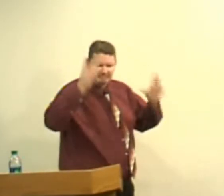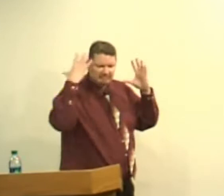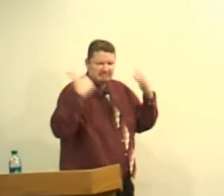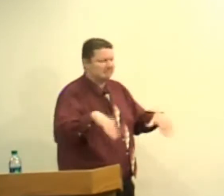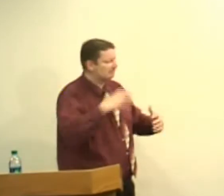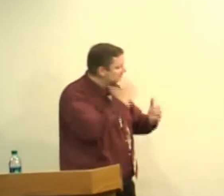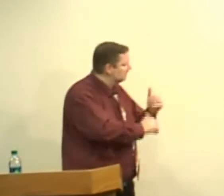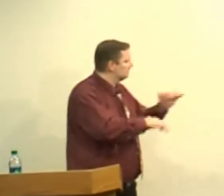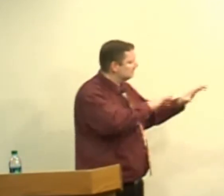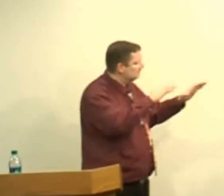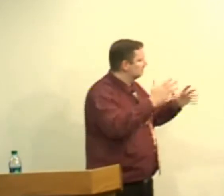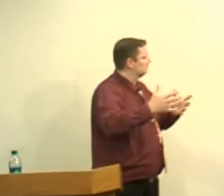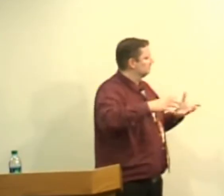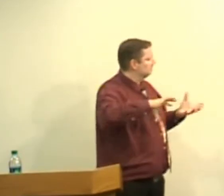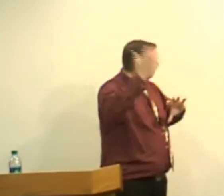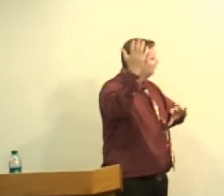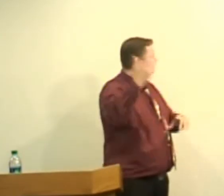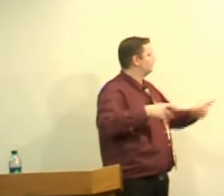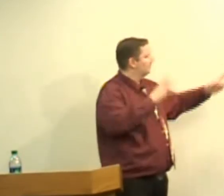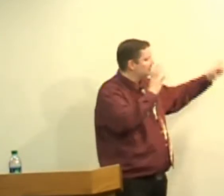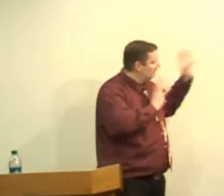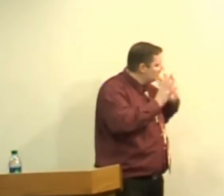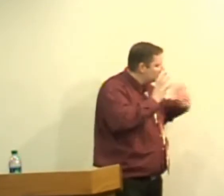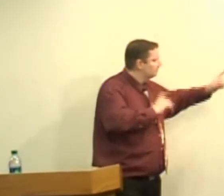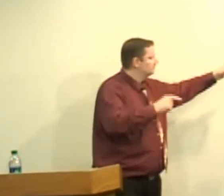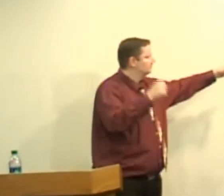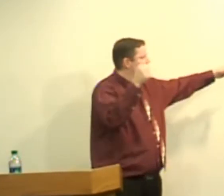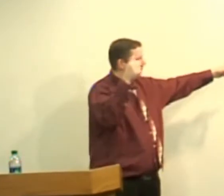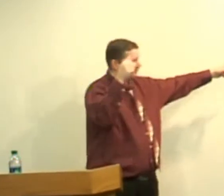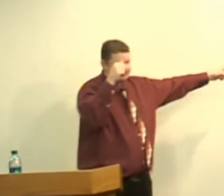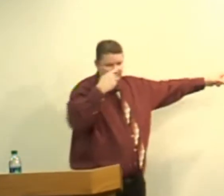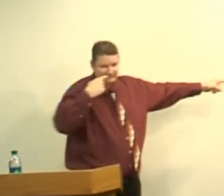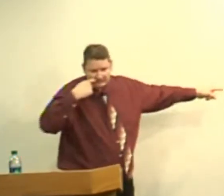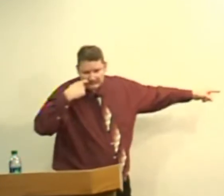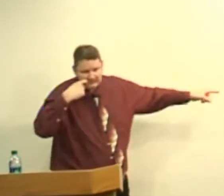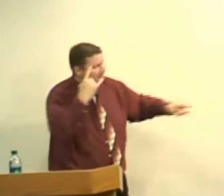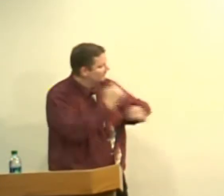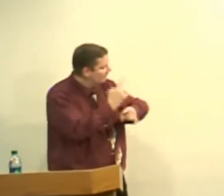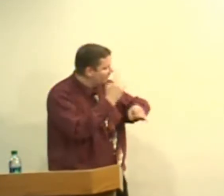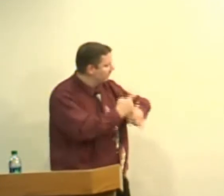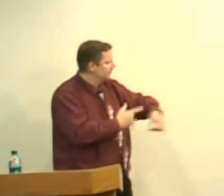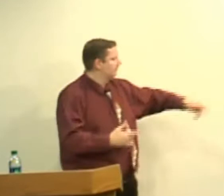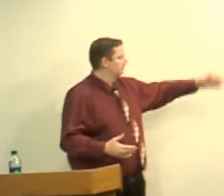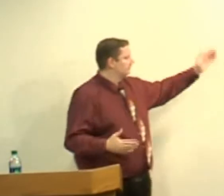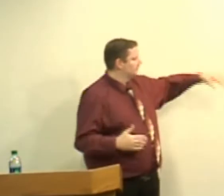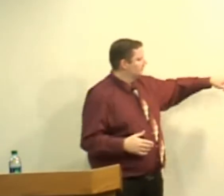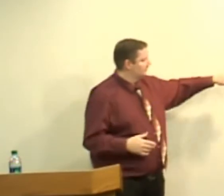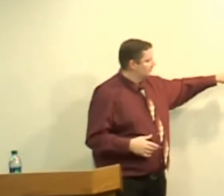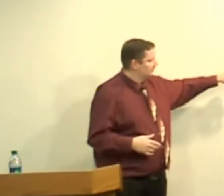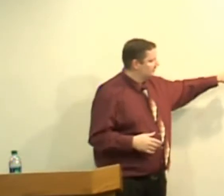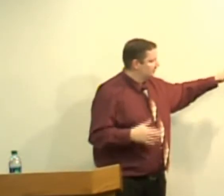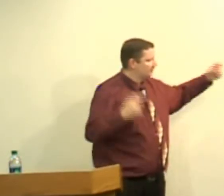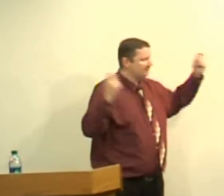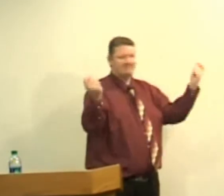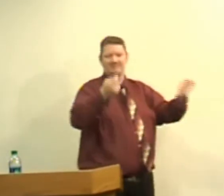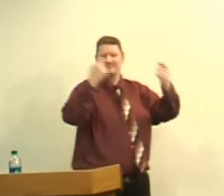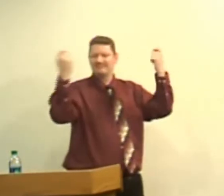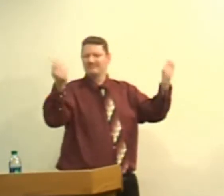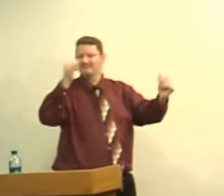So they did acts of lewdness, conducting violence, lusts, drunkenness, alcoholism, addictions.